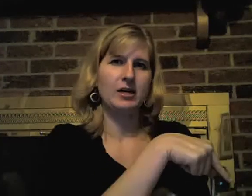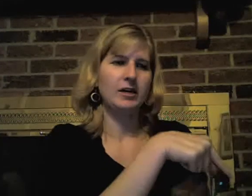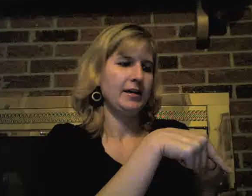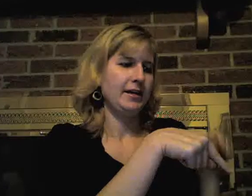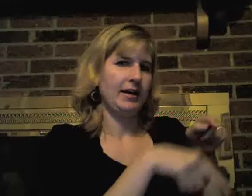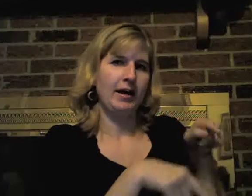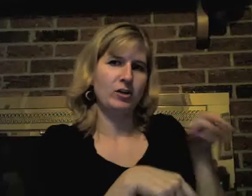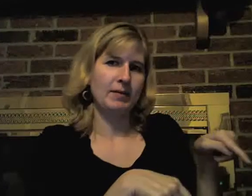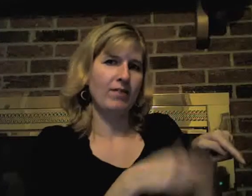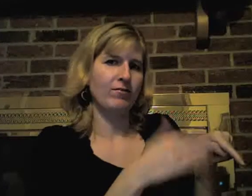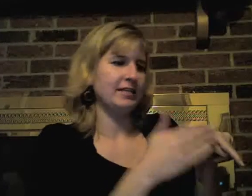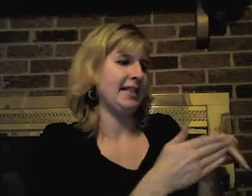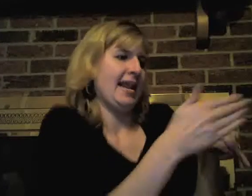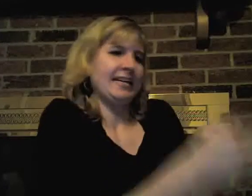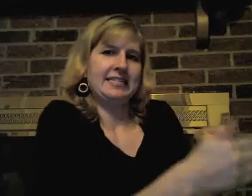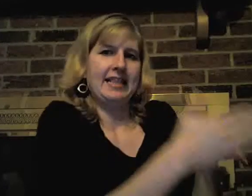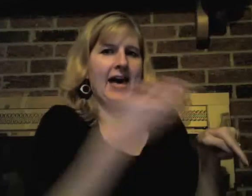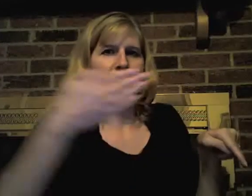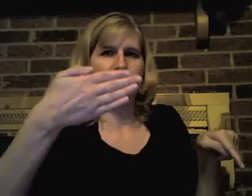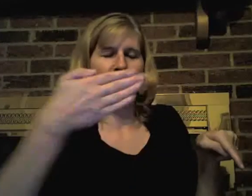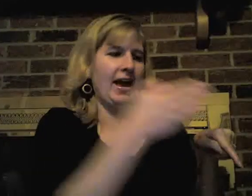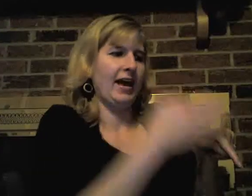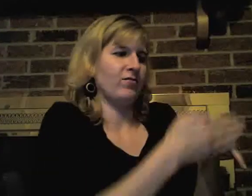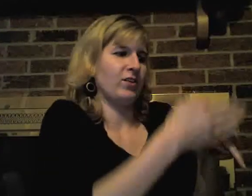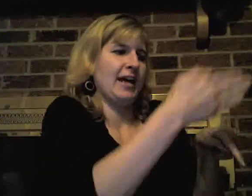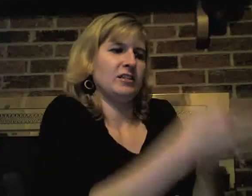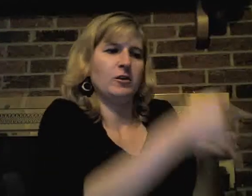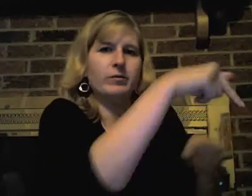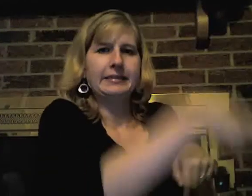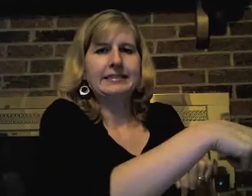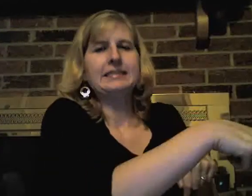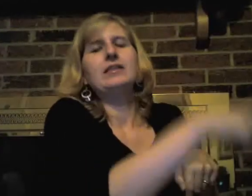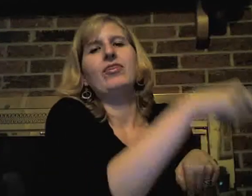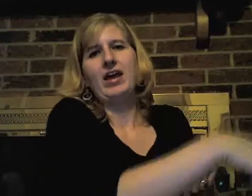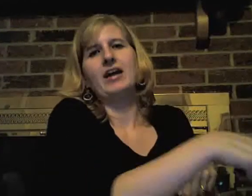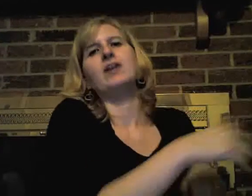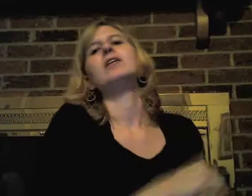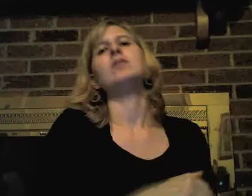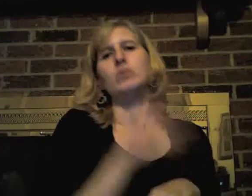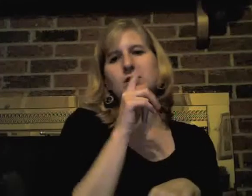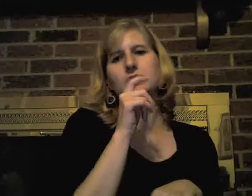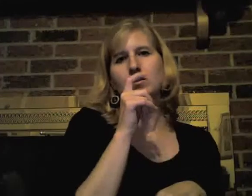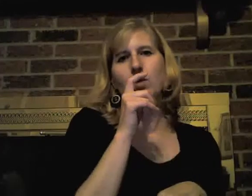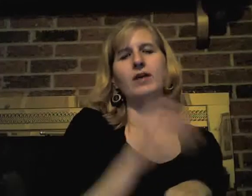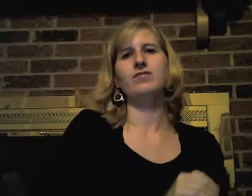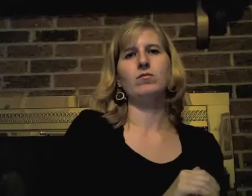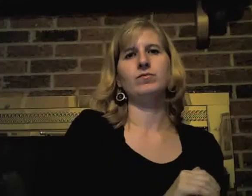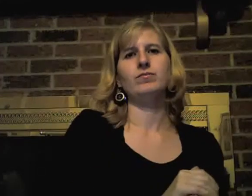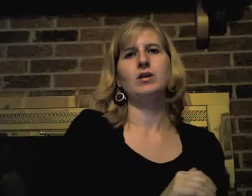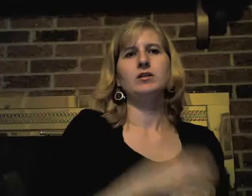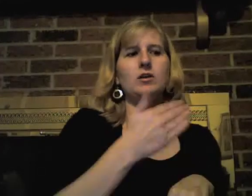here's my reference, and then next to that I used the flat hand for next to. There was the water fountain. So it's next